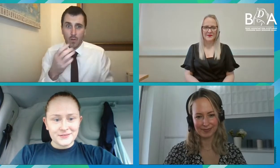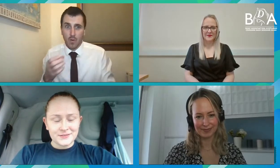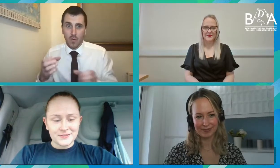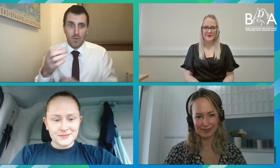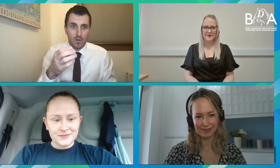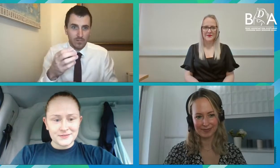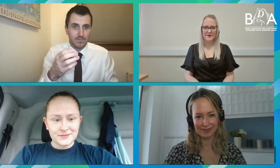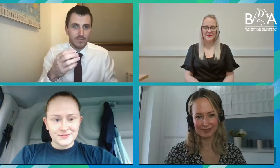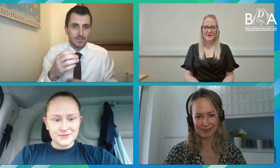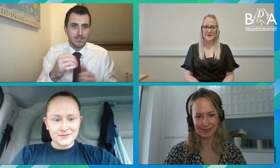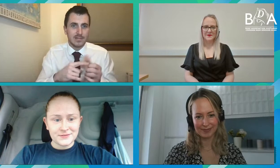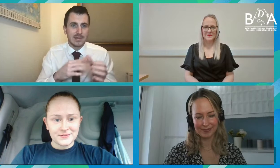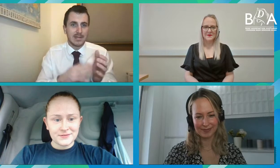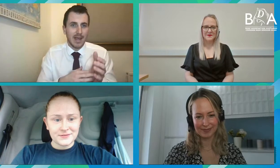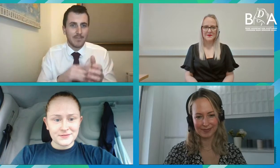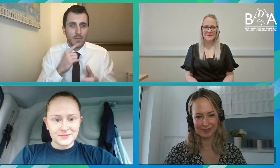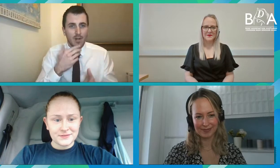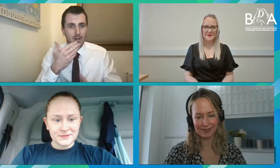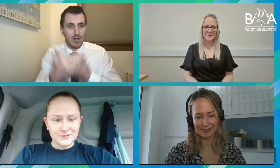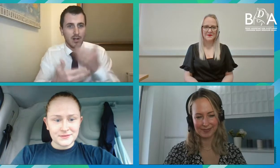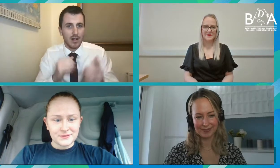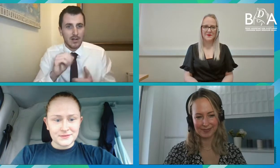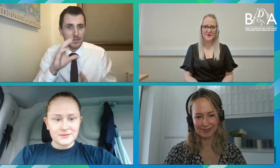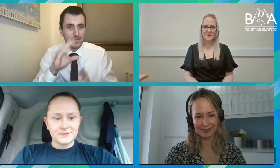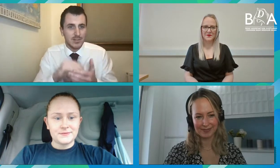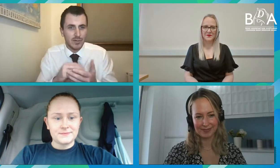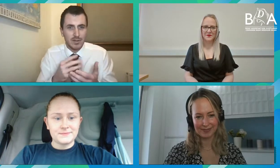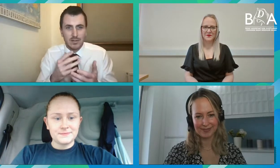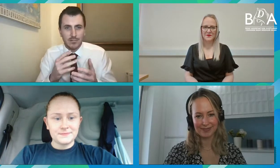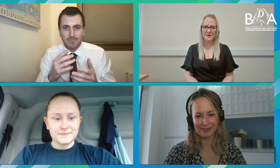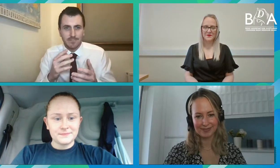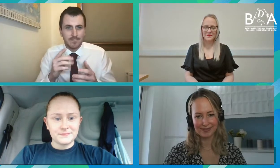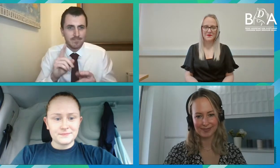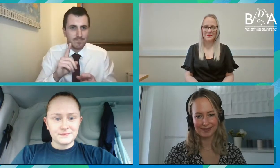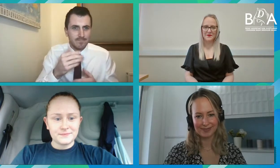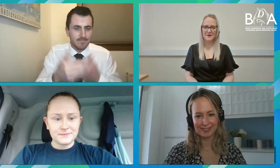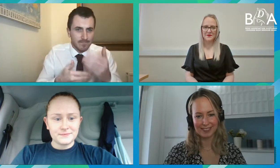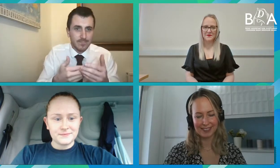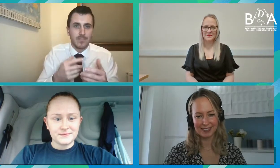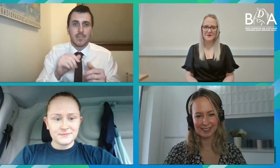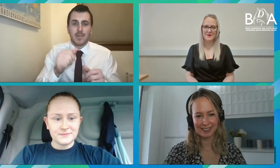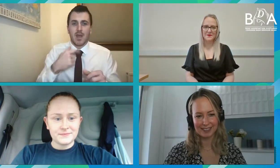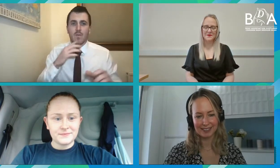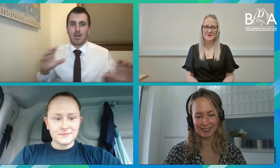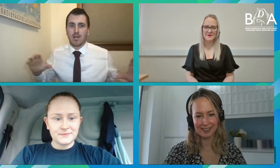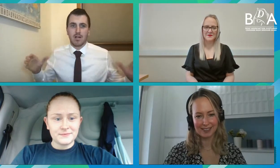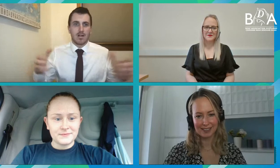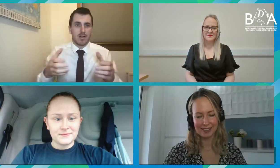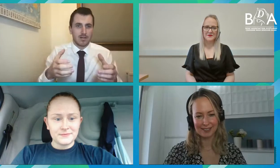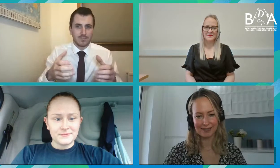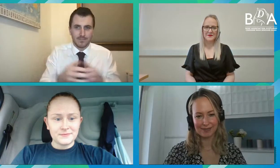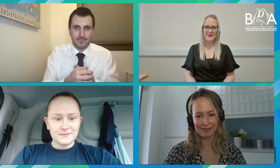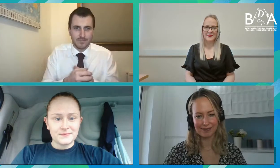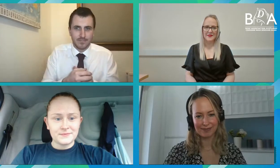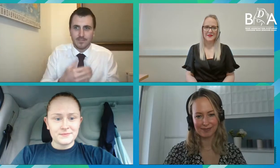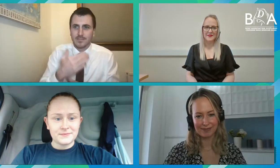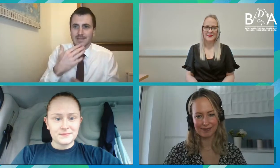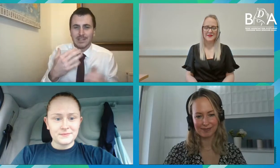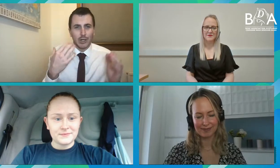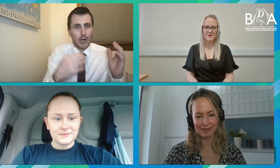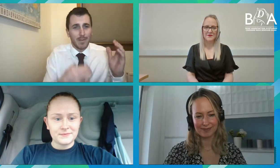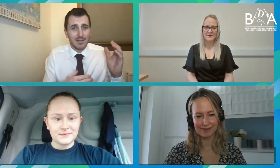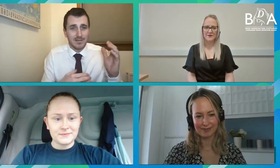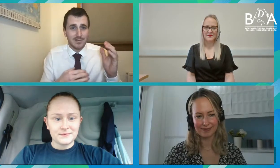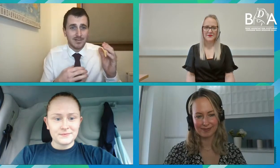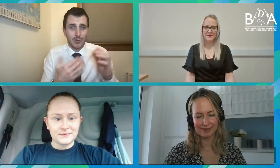Okay, so what we'll do now is bring in our next guest, Sam, who could talk about his experience on the apprenticeship